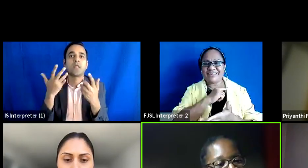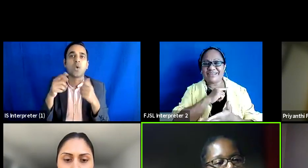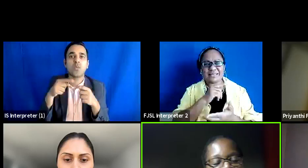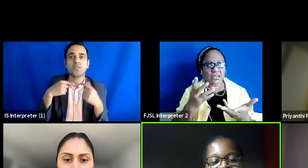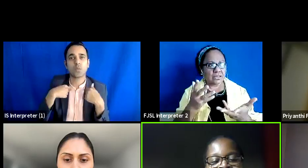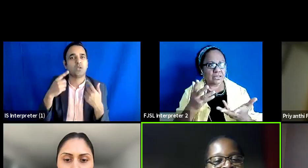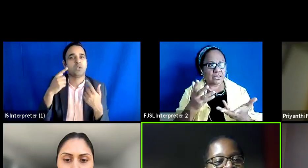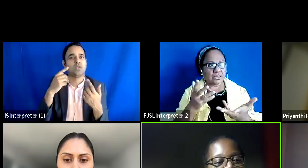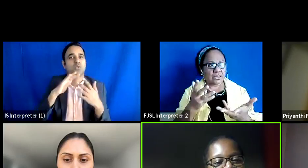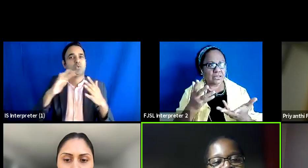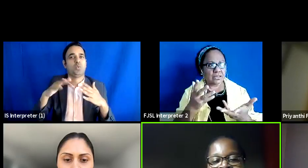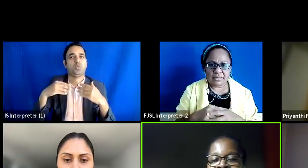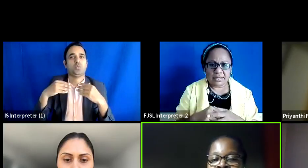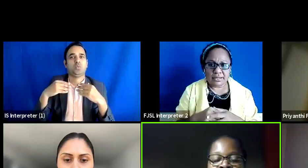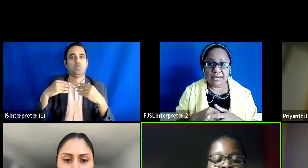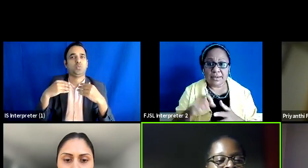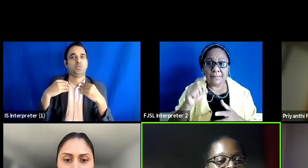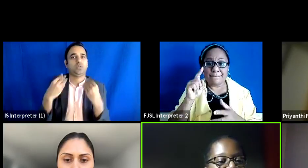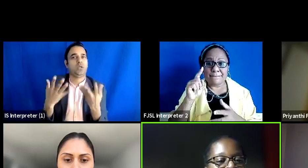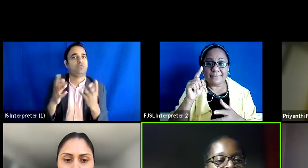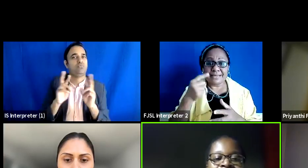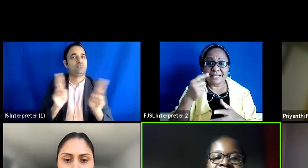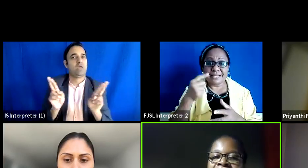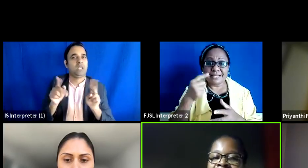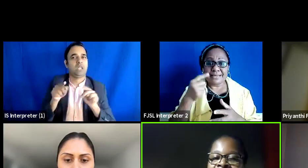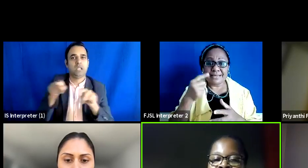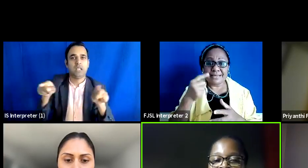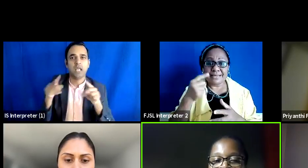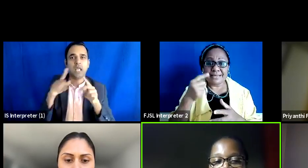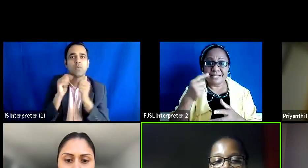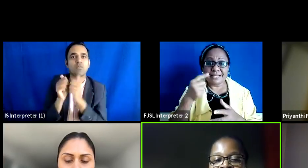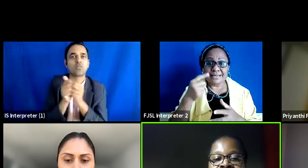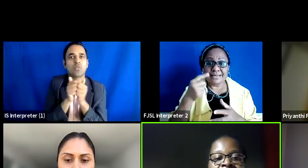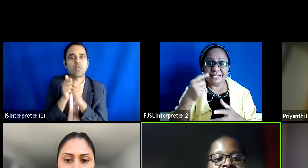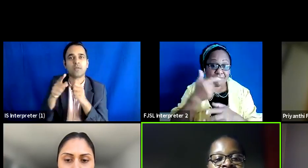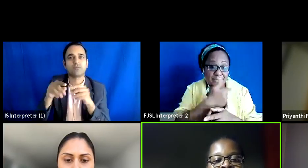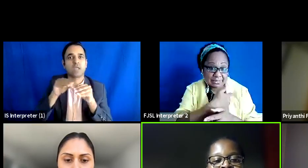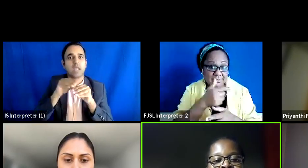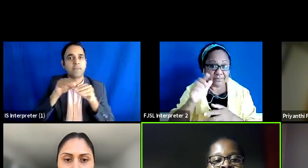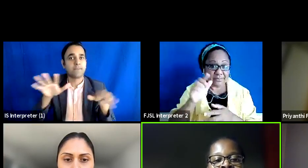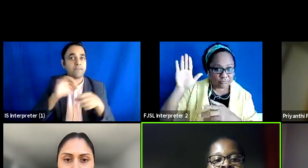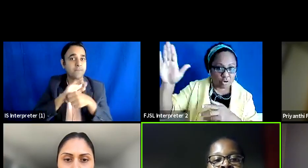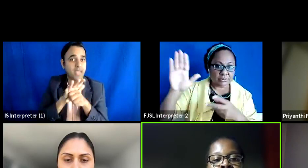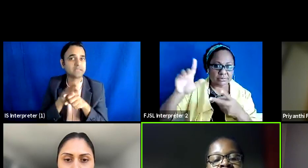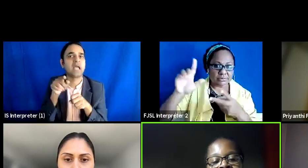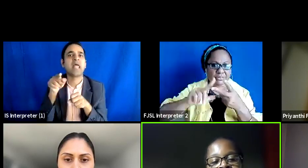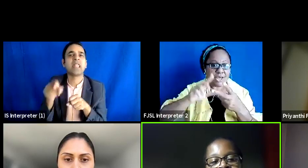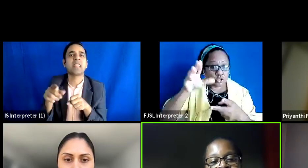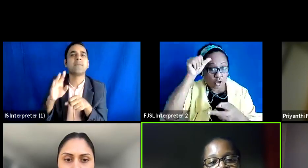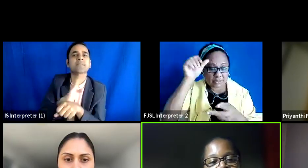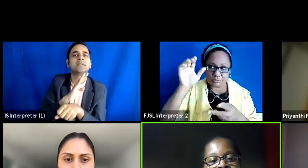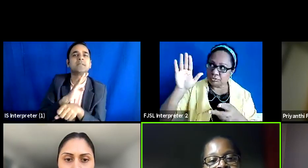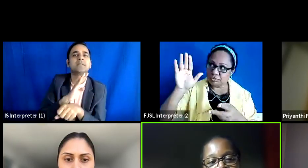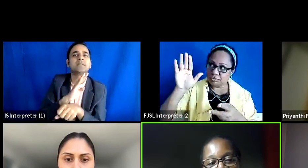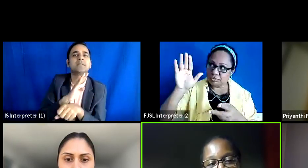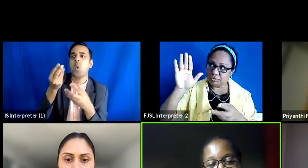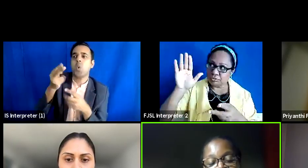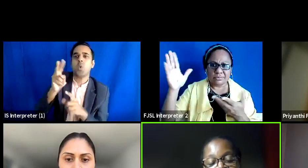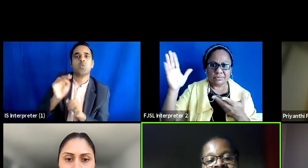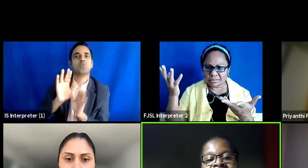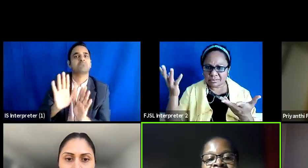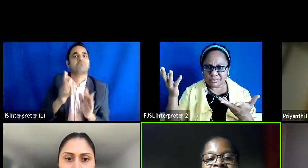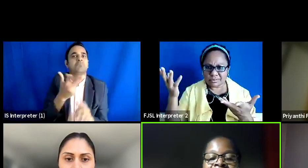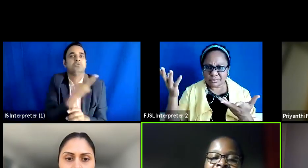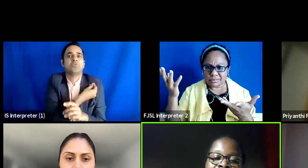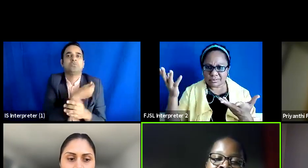some corporations, they own the vaccines, they own the knowledge, and this is packaged in a way which is protecting